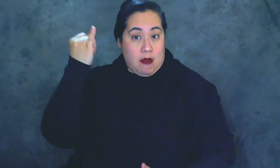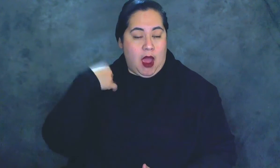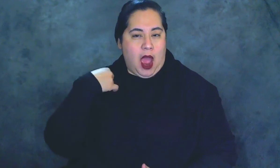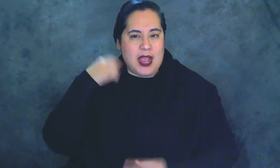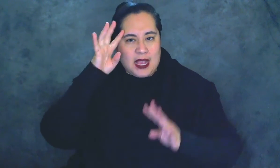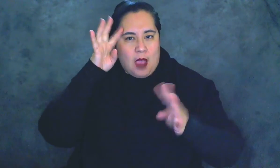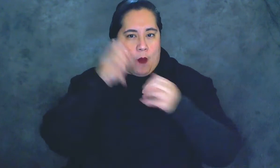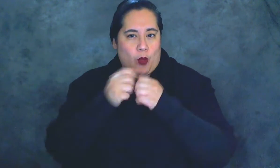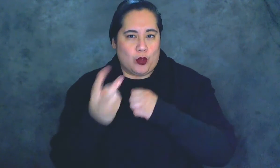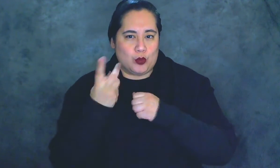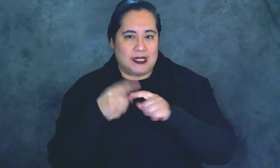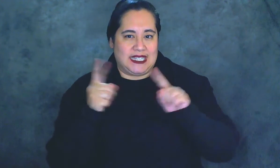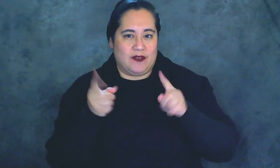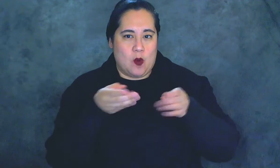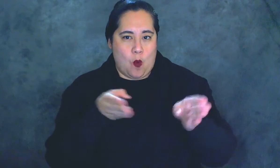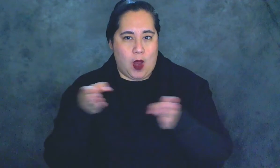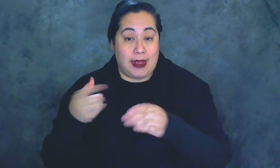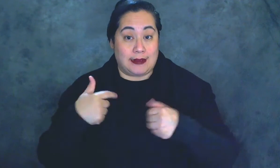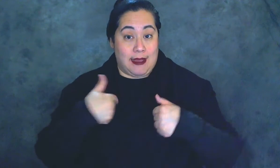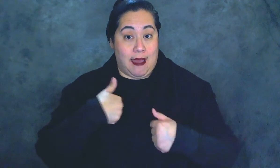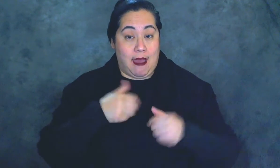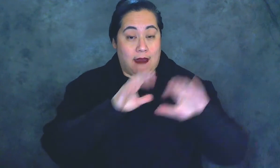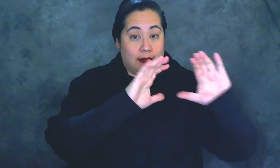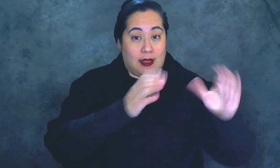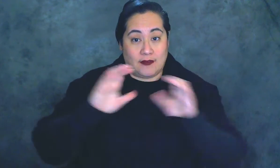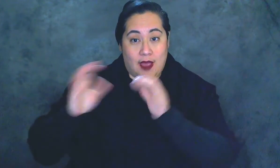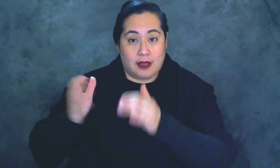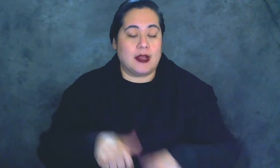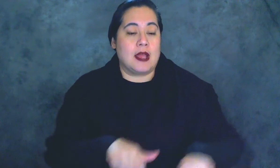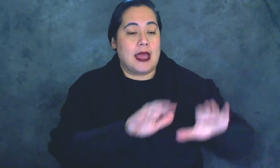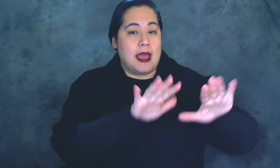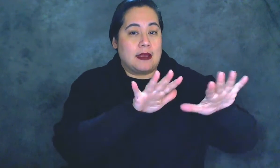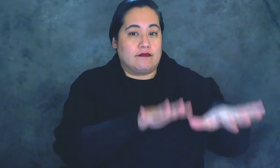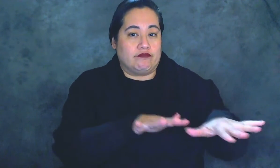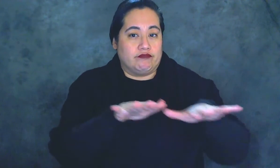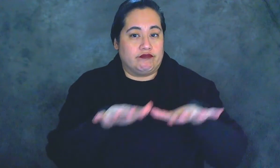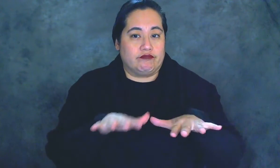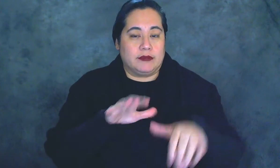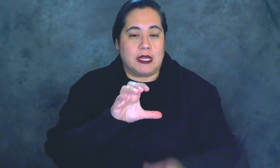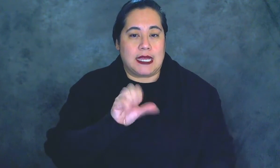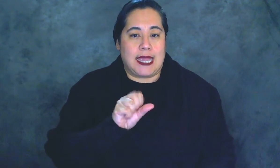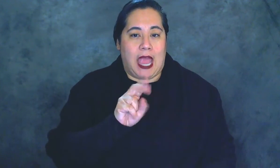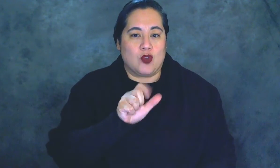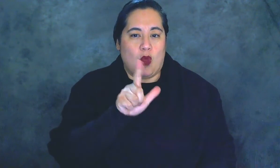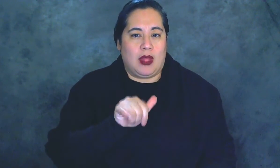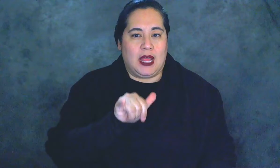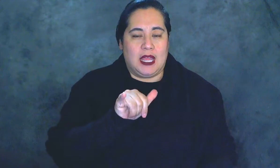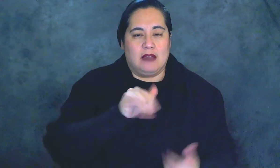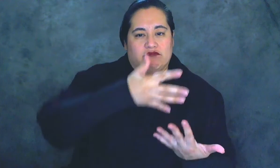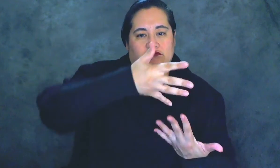ways, and I classified it as casually and formally. And by casually,